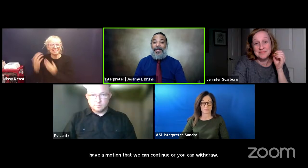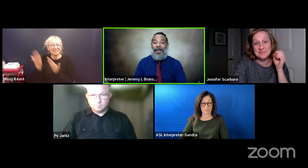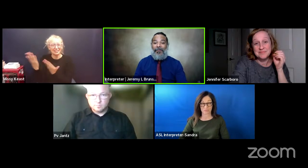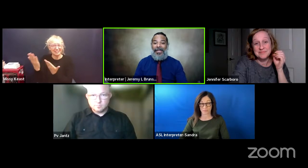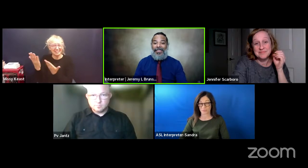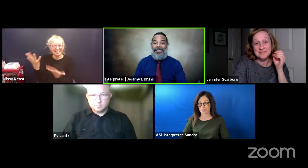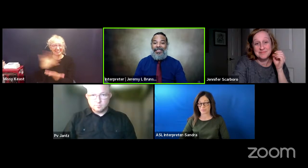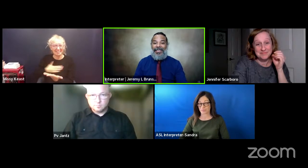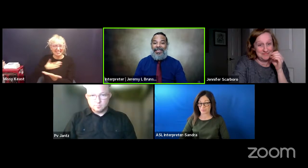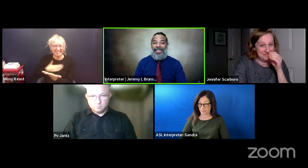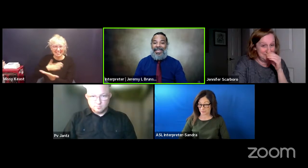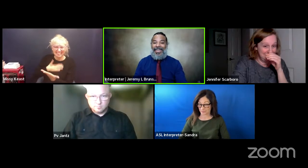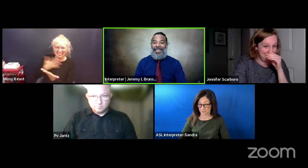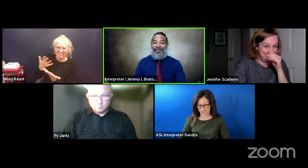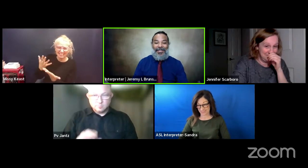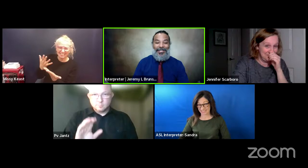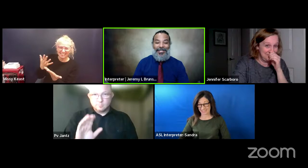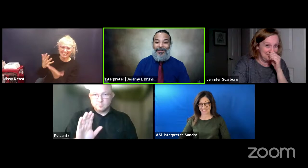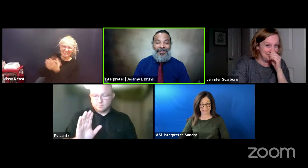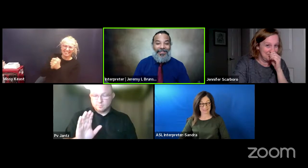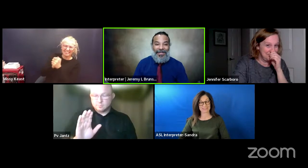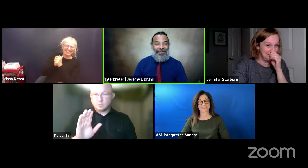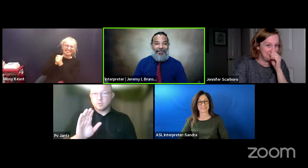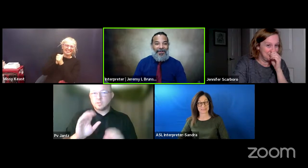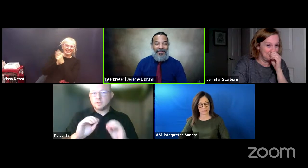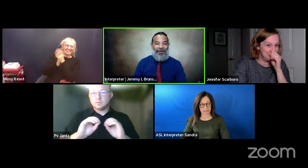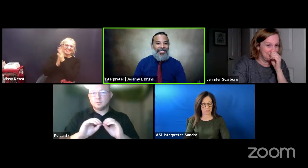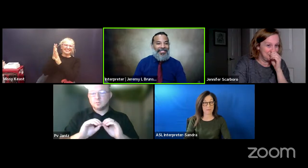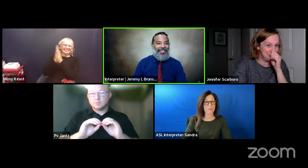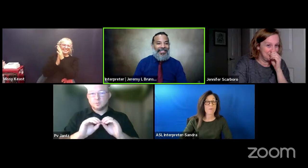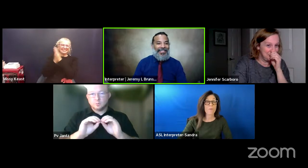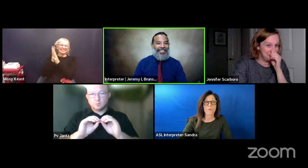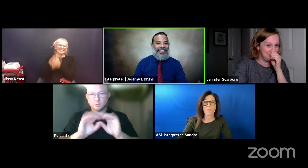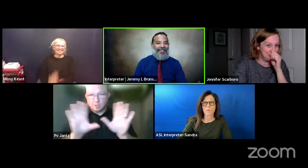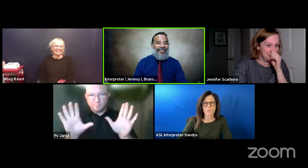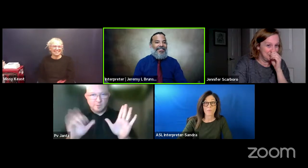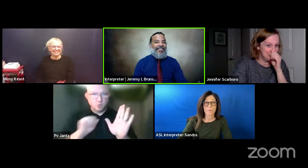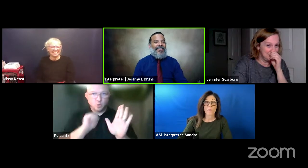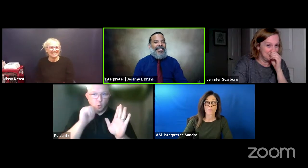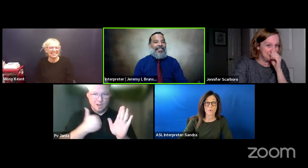probation with an amendment. Can any commissioner make a motion?